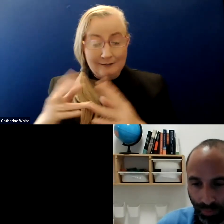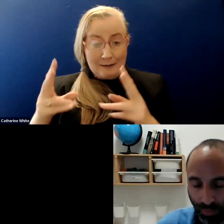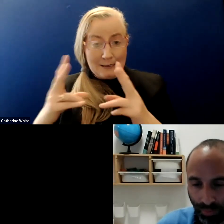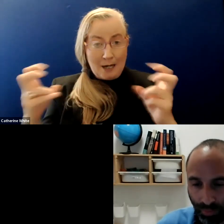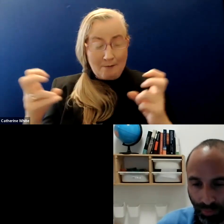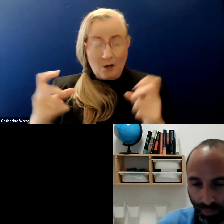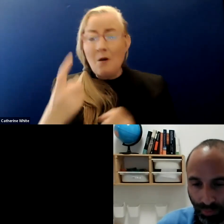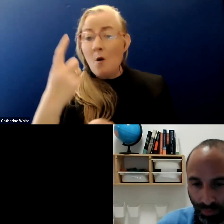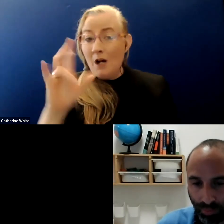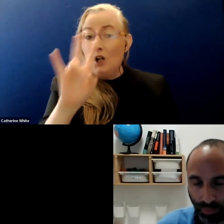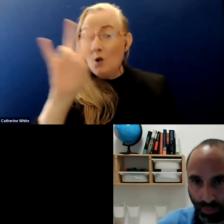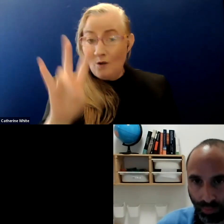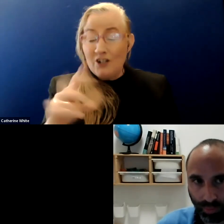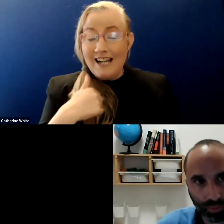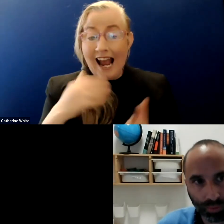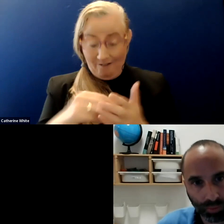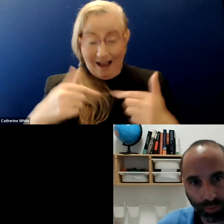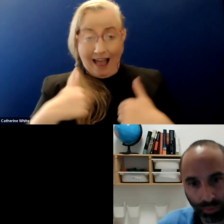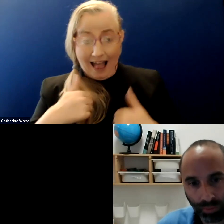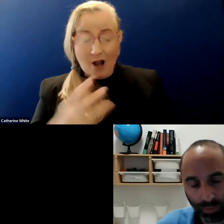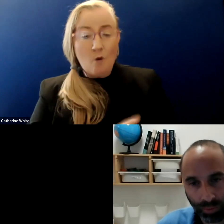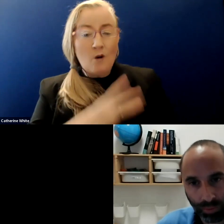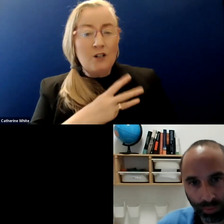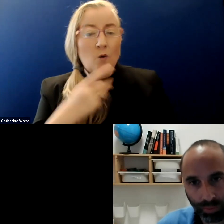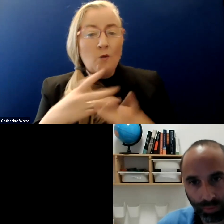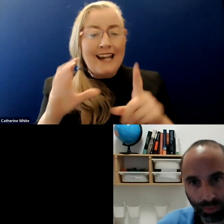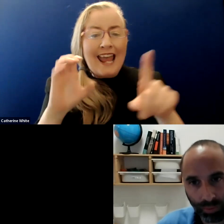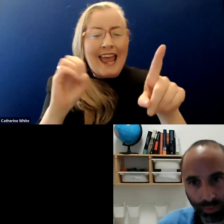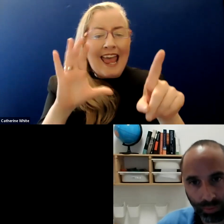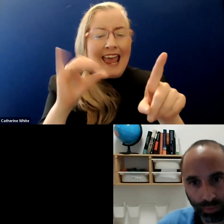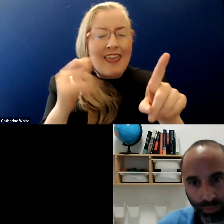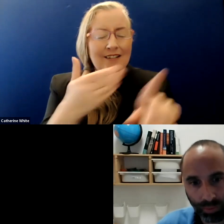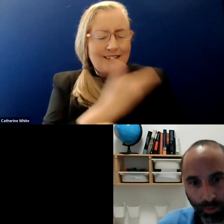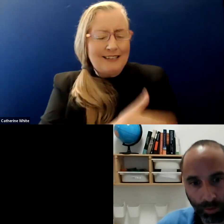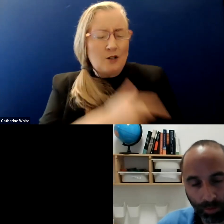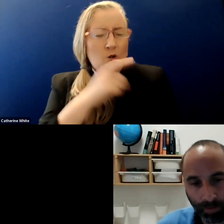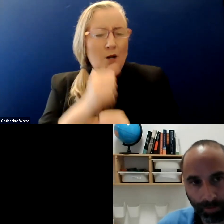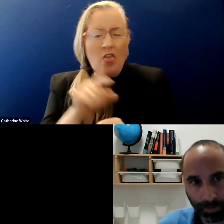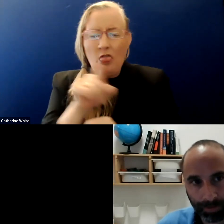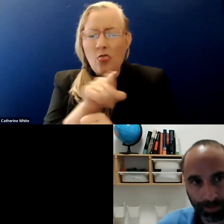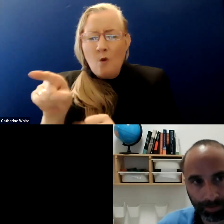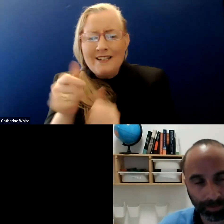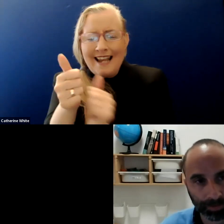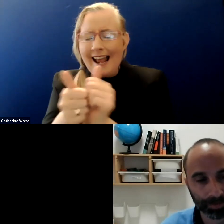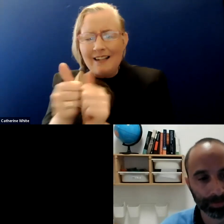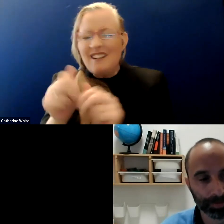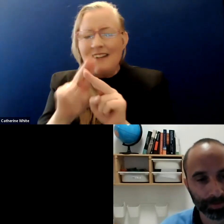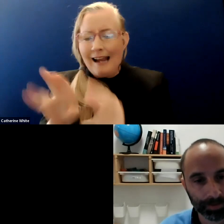questions that I have, I was wondering when Eliav started speaking about those acts that don't necessarily amount to